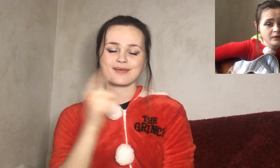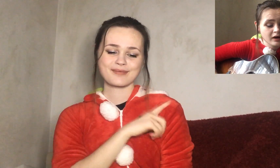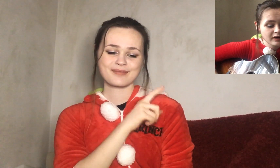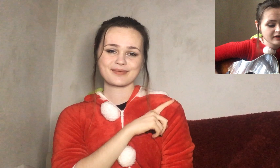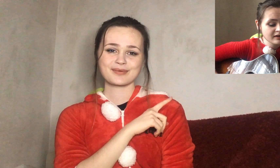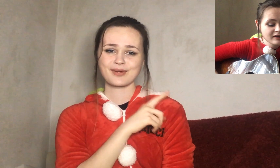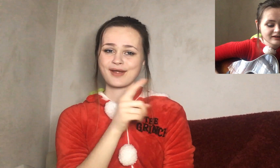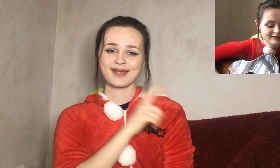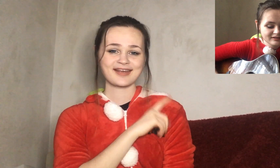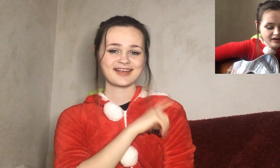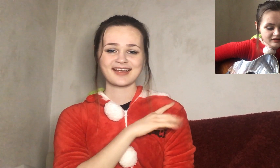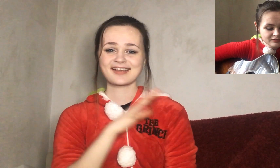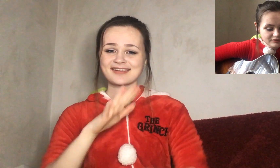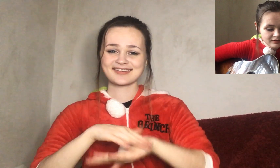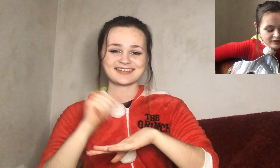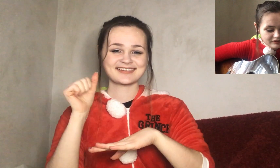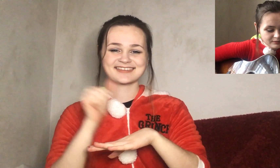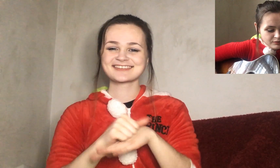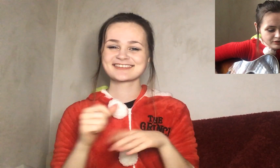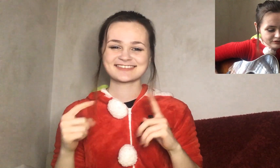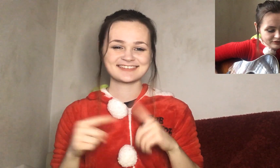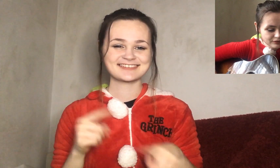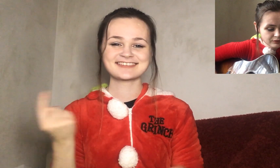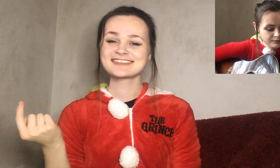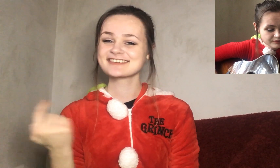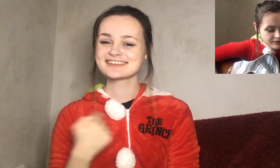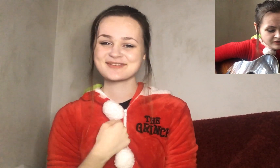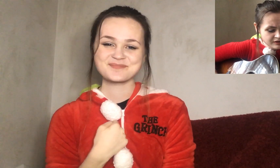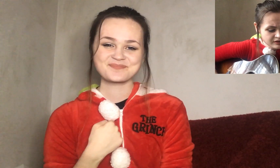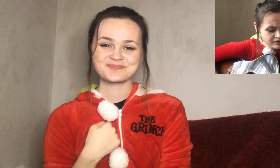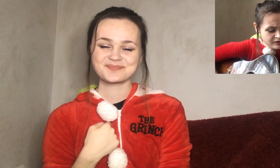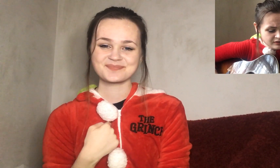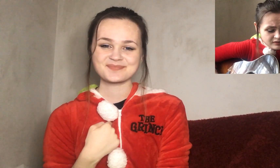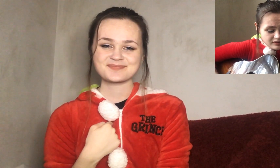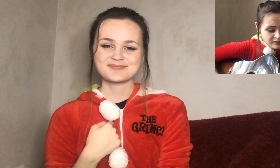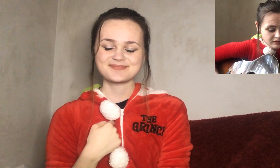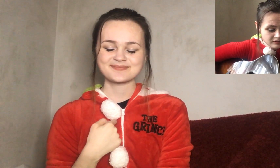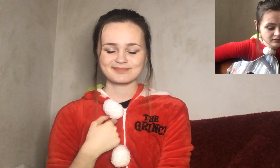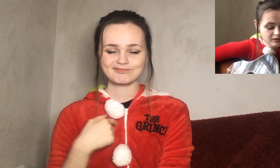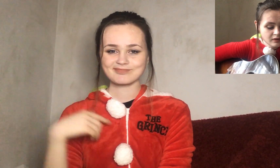Oh, why? 'Cause that's Christmas to me.